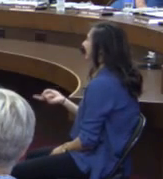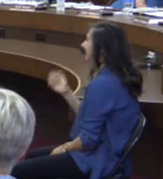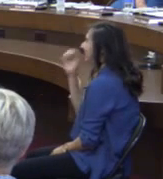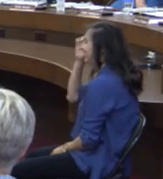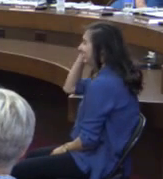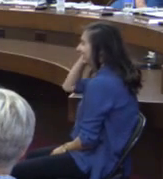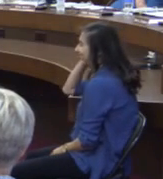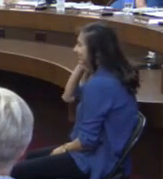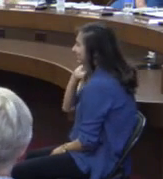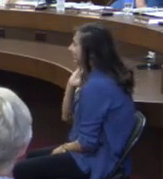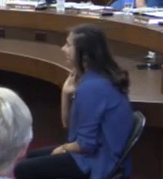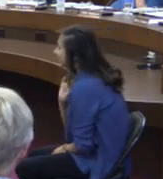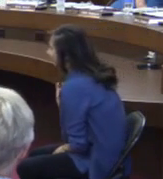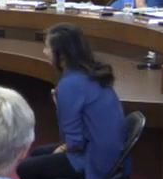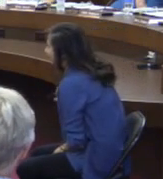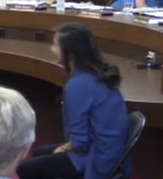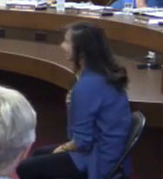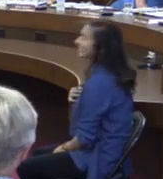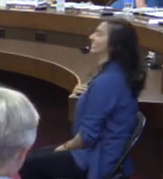there you go.